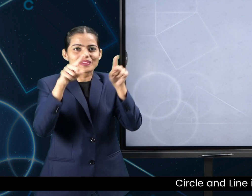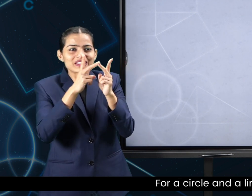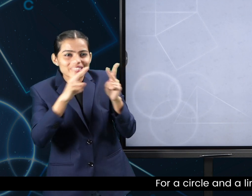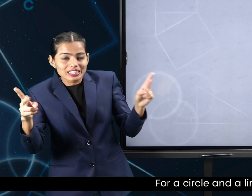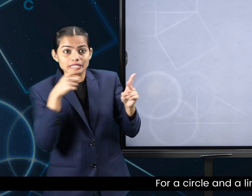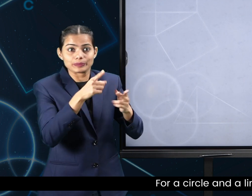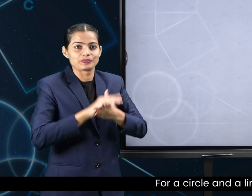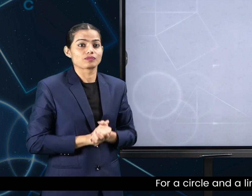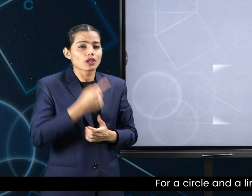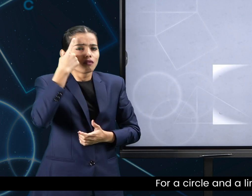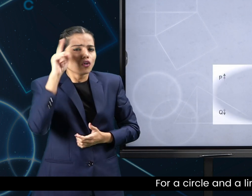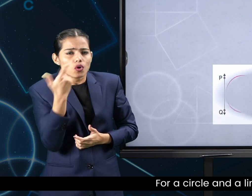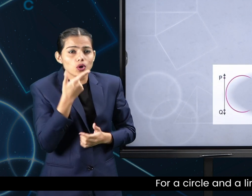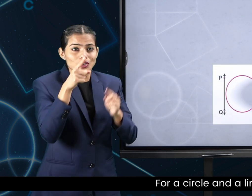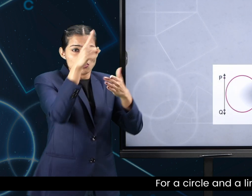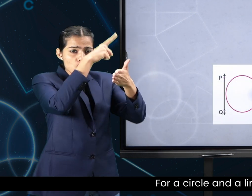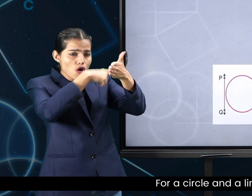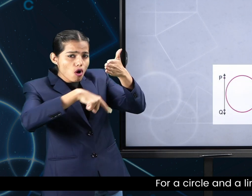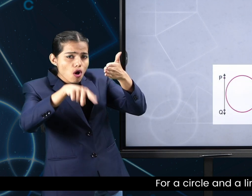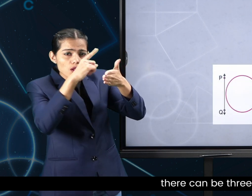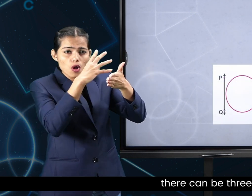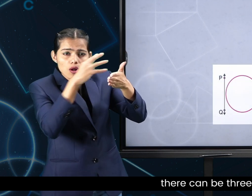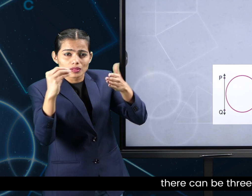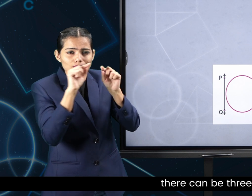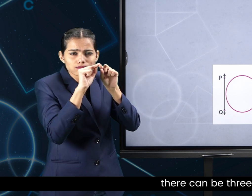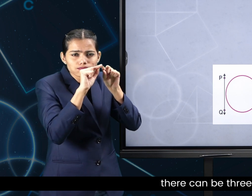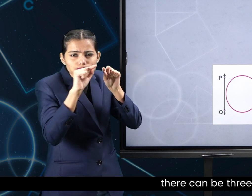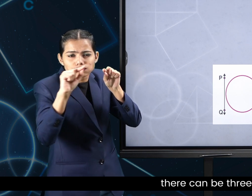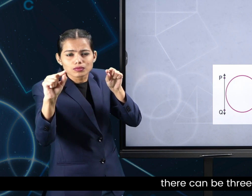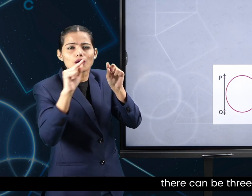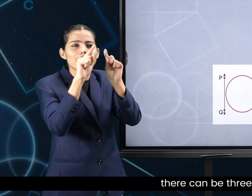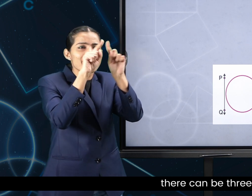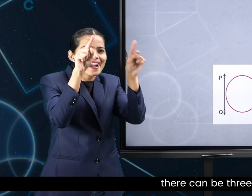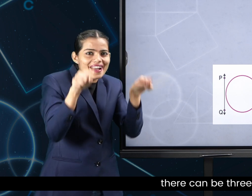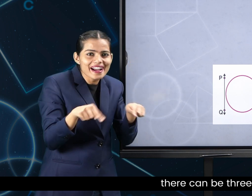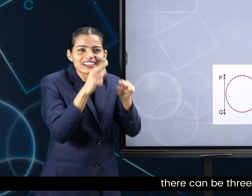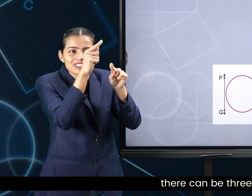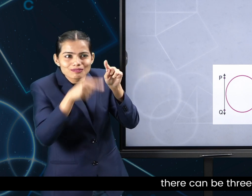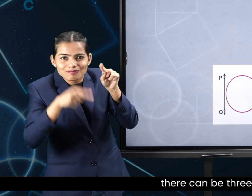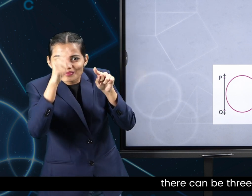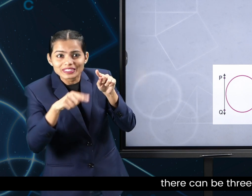For a circle and a line on a plane, there can be 3 possibilities.